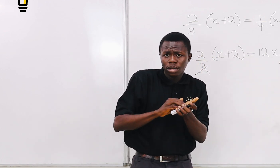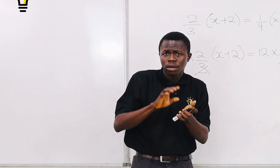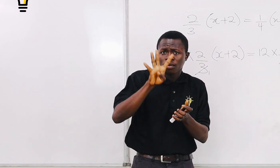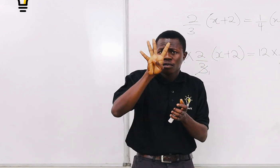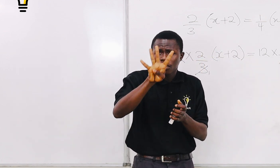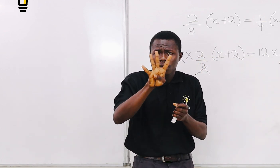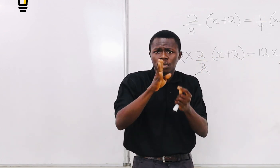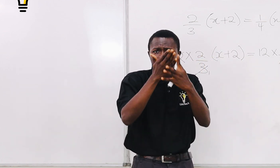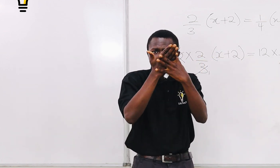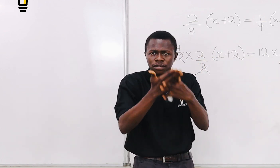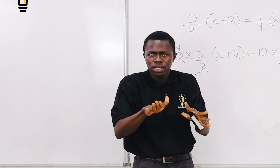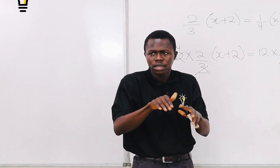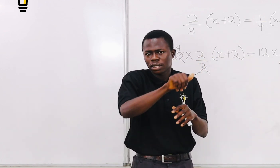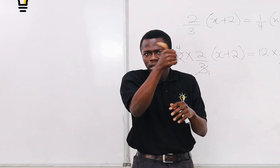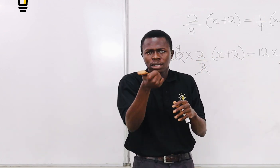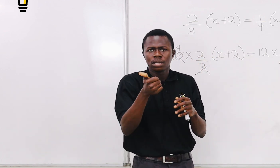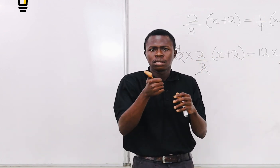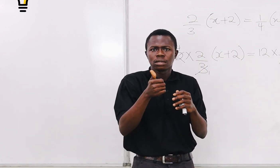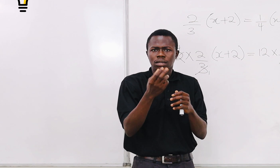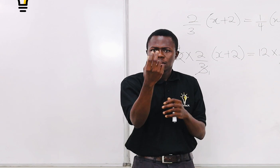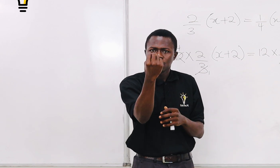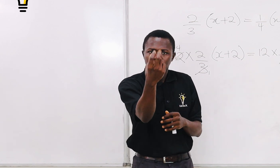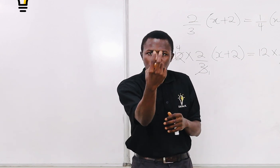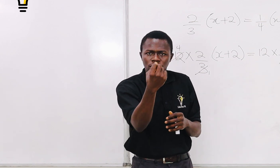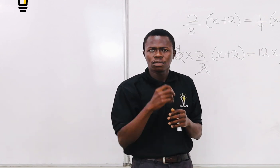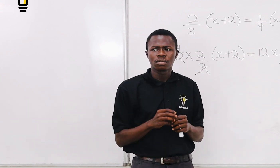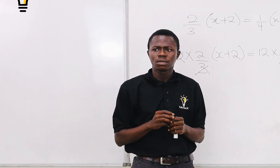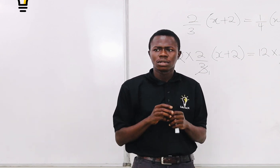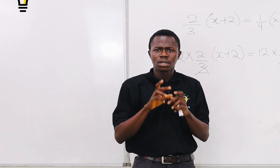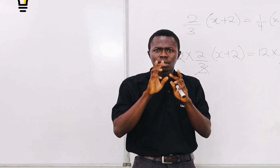And then again, 4 divided by the other number, which is 12.